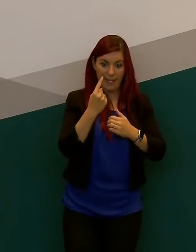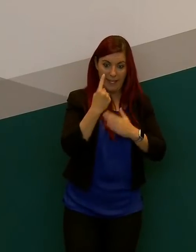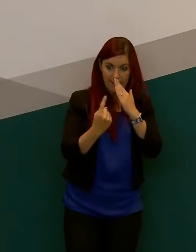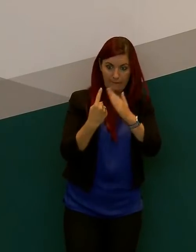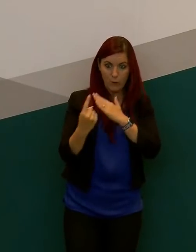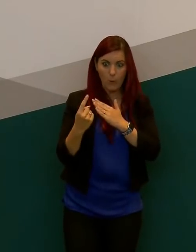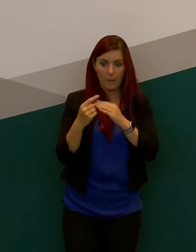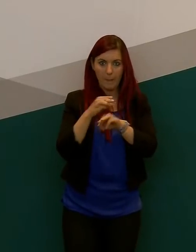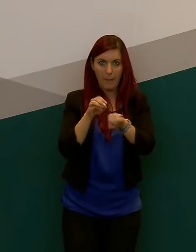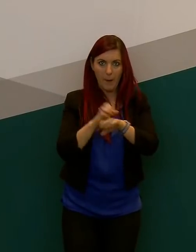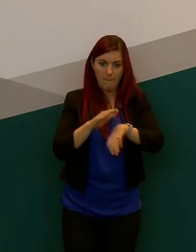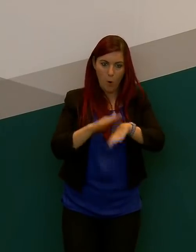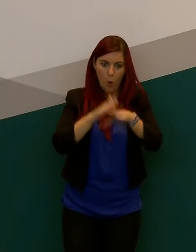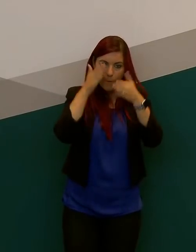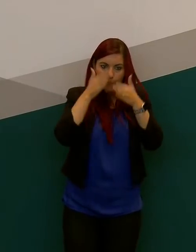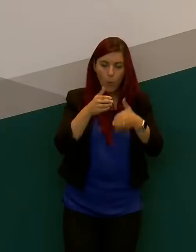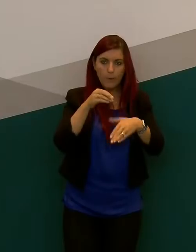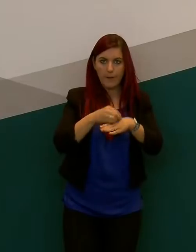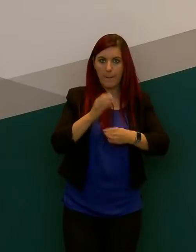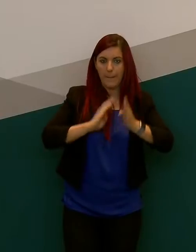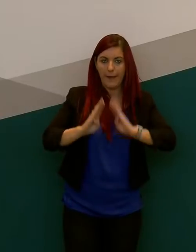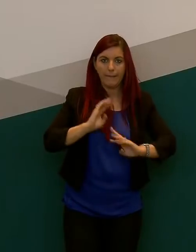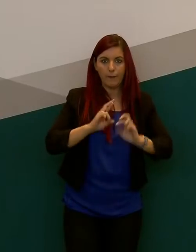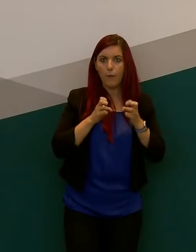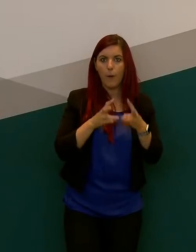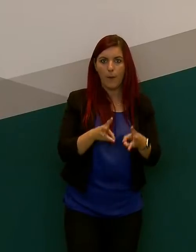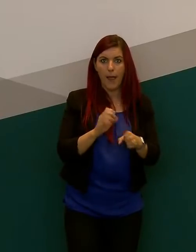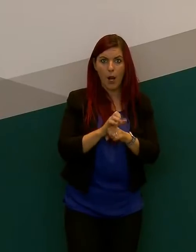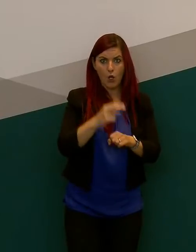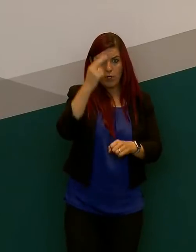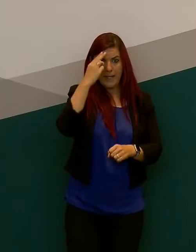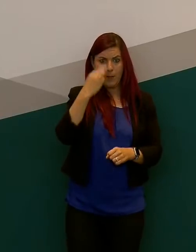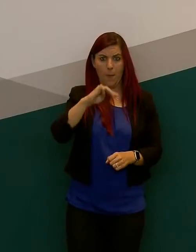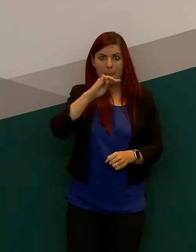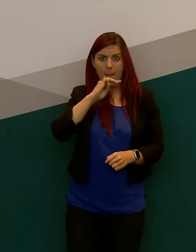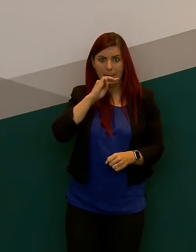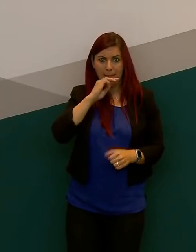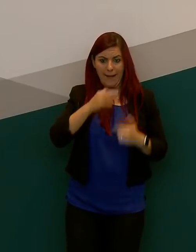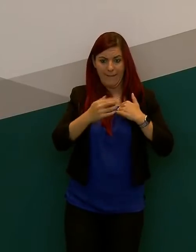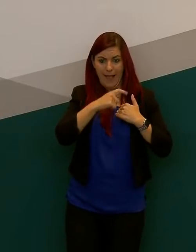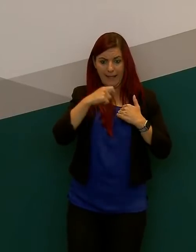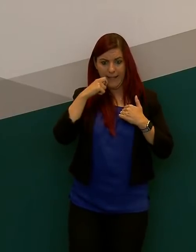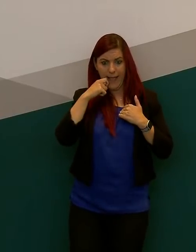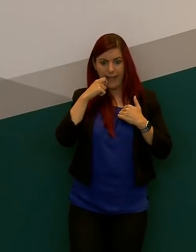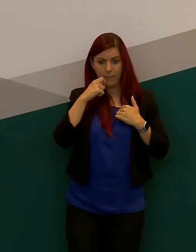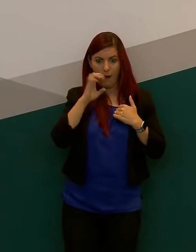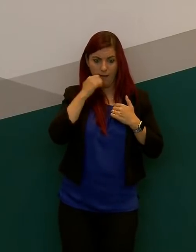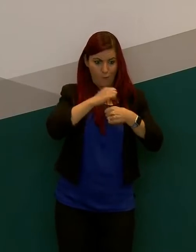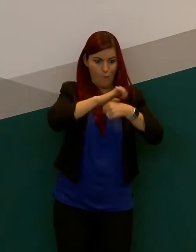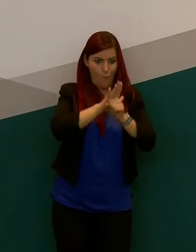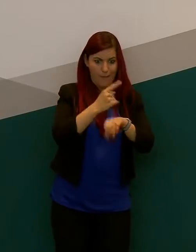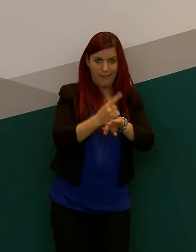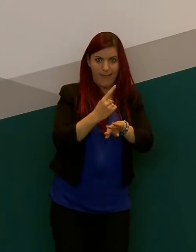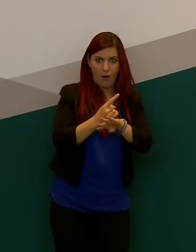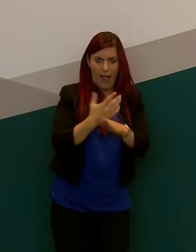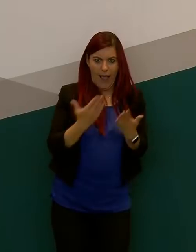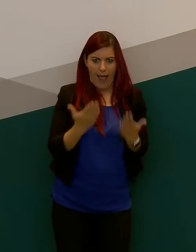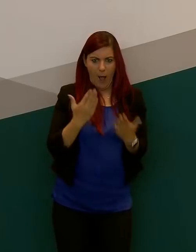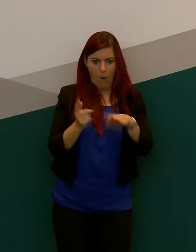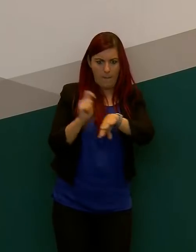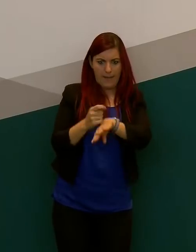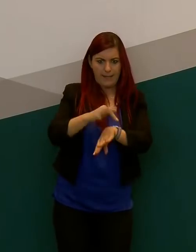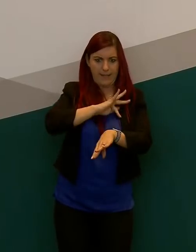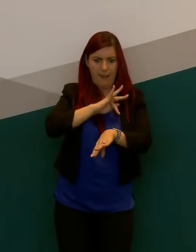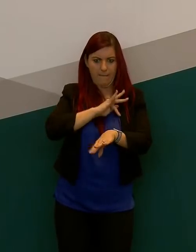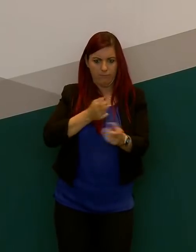appropriately and understanding what that means in a COVID environment, particularly after we've eased